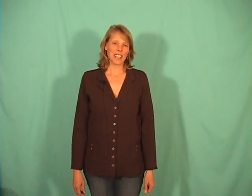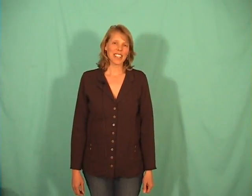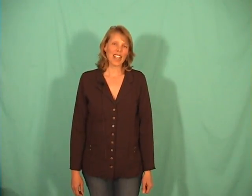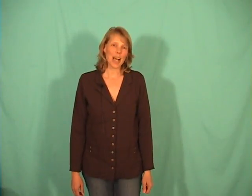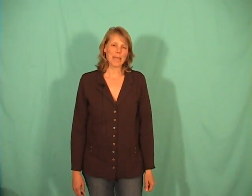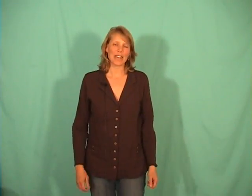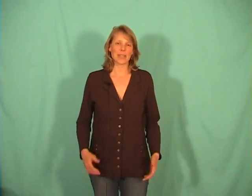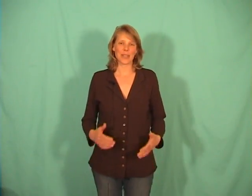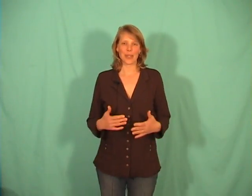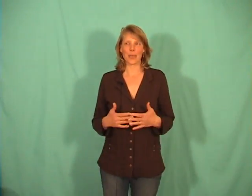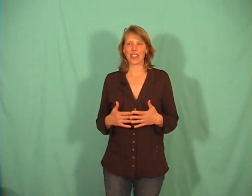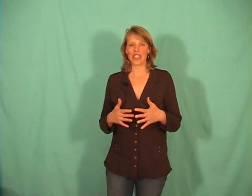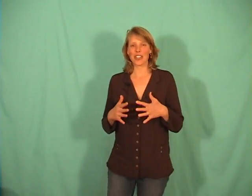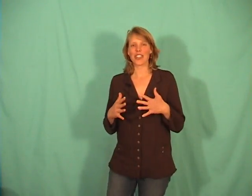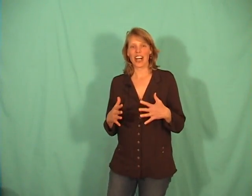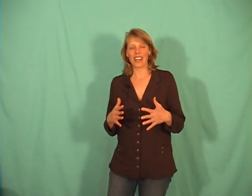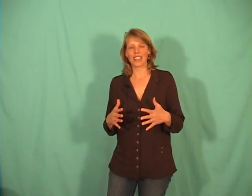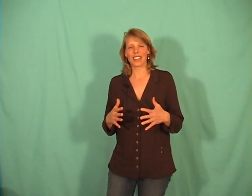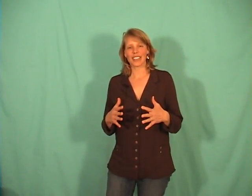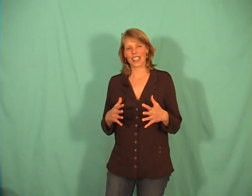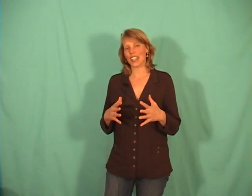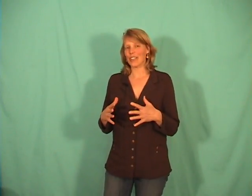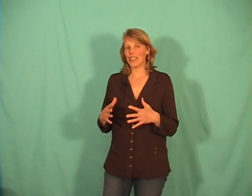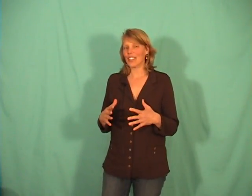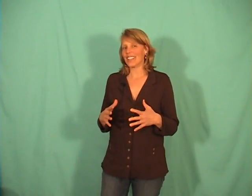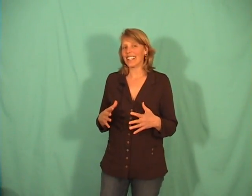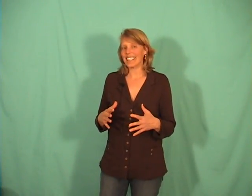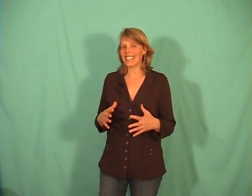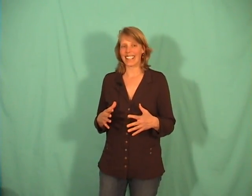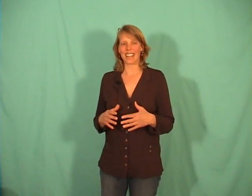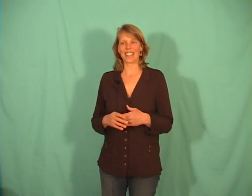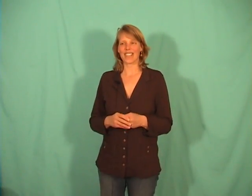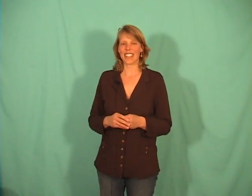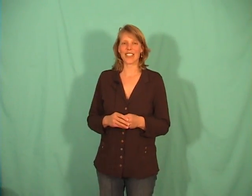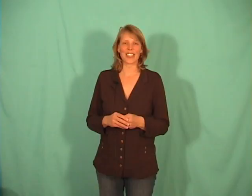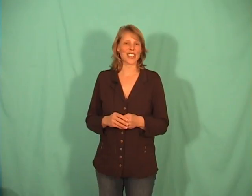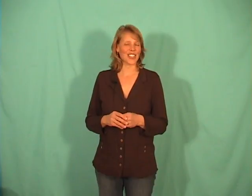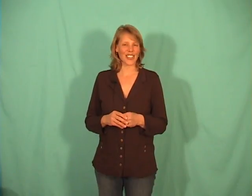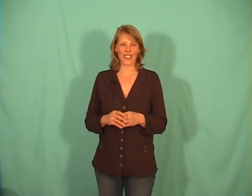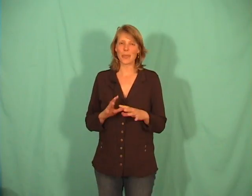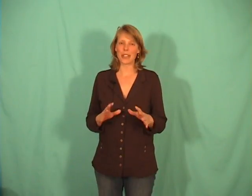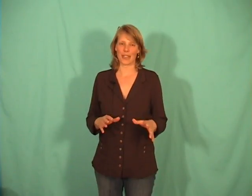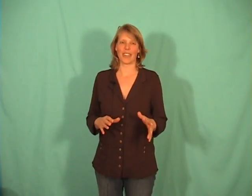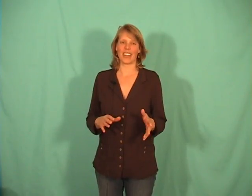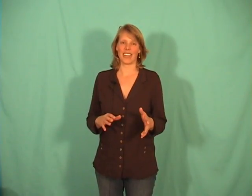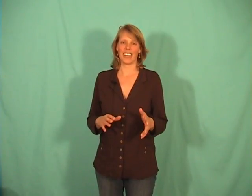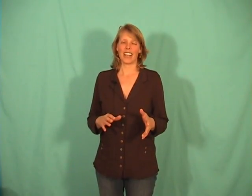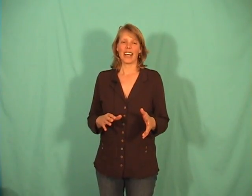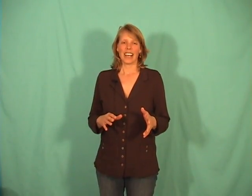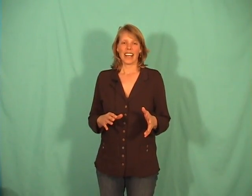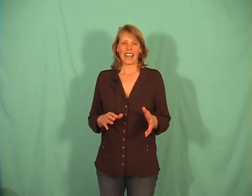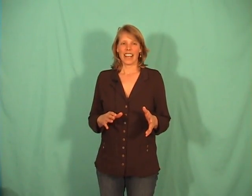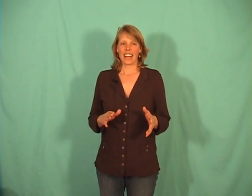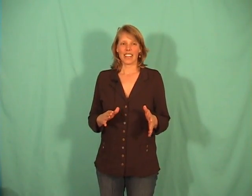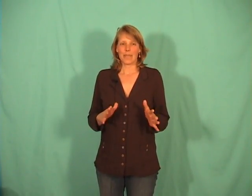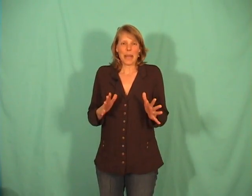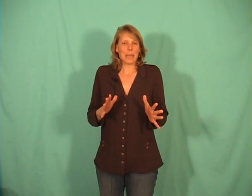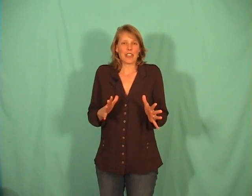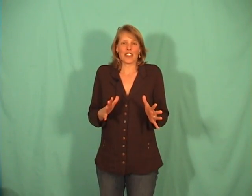Spending time outdoors watching your child discover the sights and sounds of nature is just so much fun. And babies